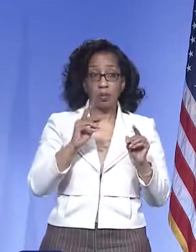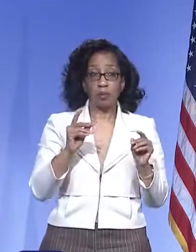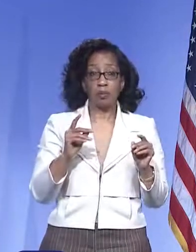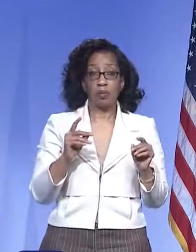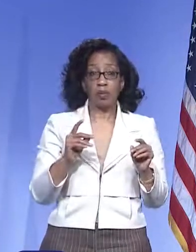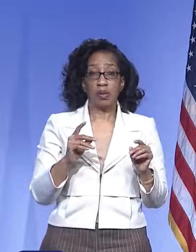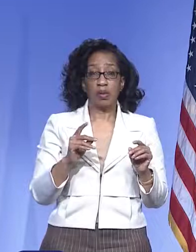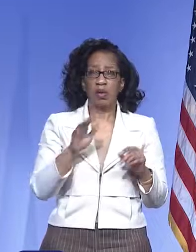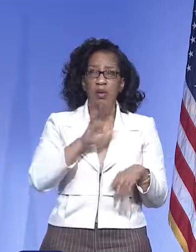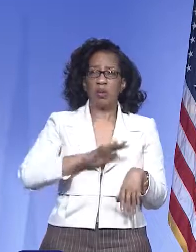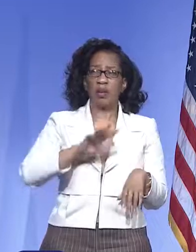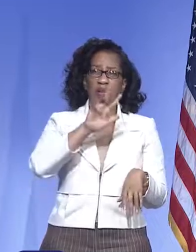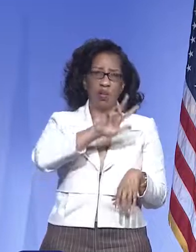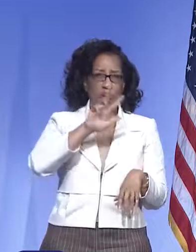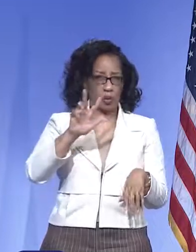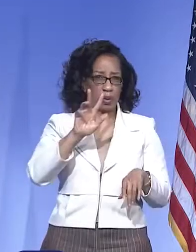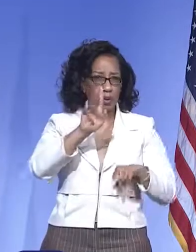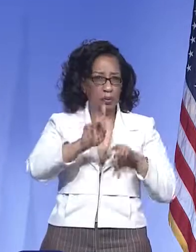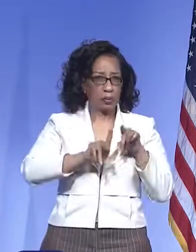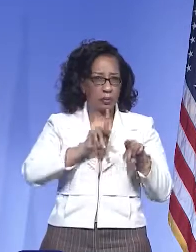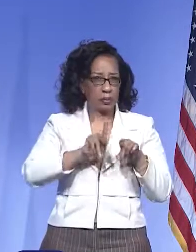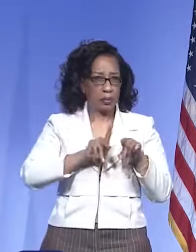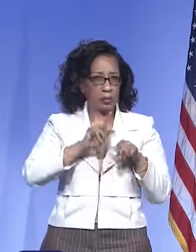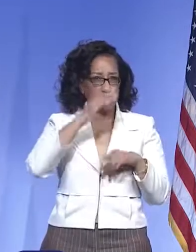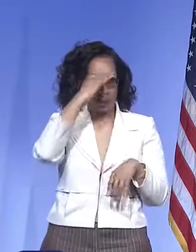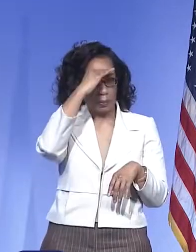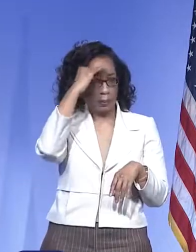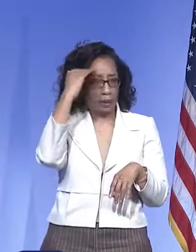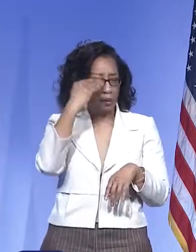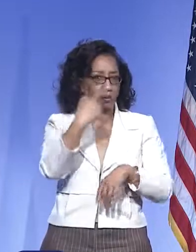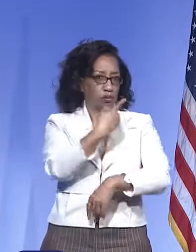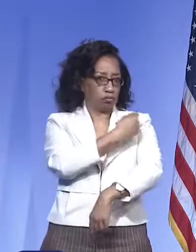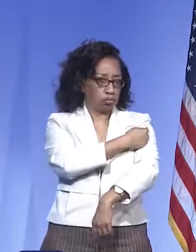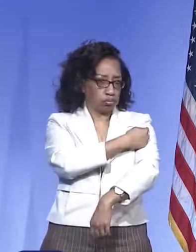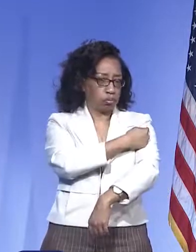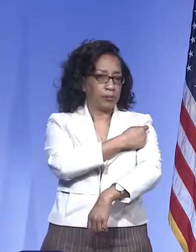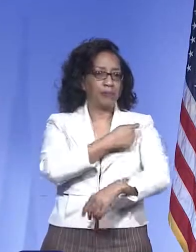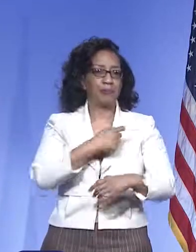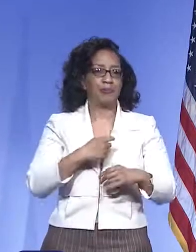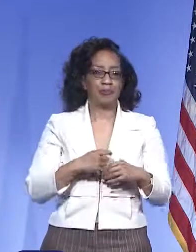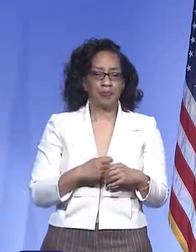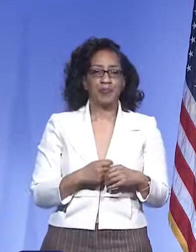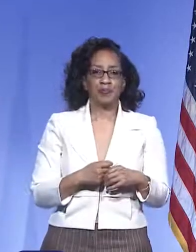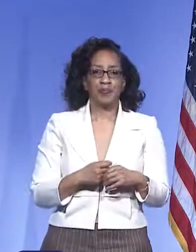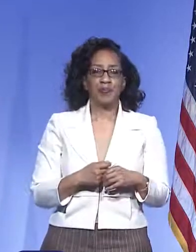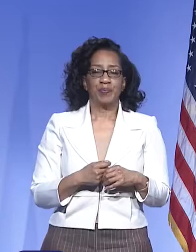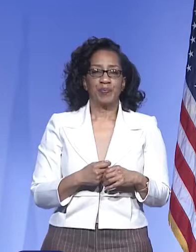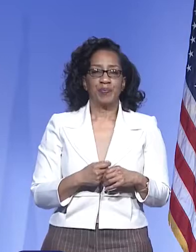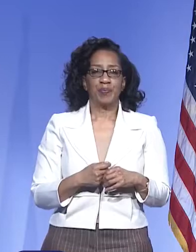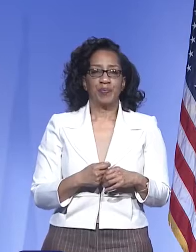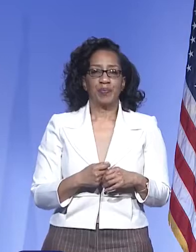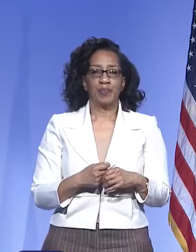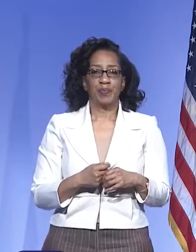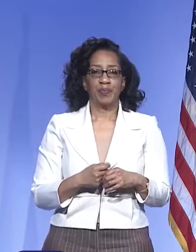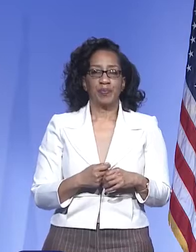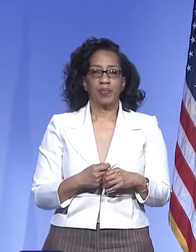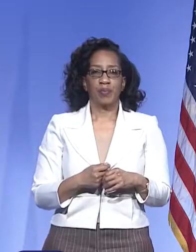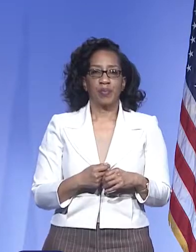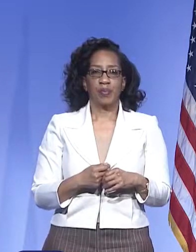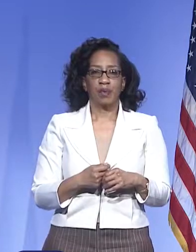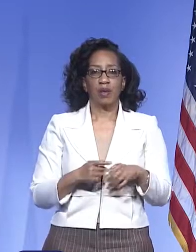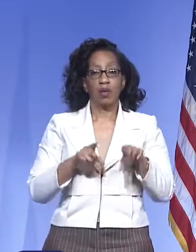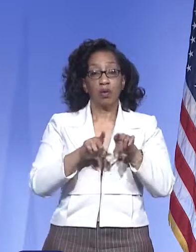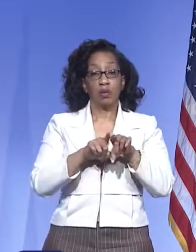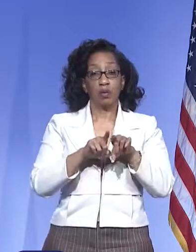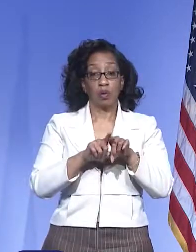about 33% or so of the doses have been administered to individuals who are Black. We